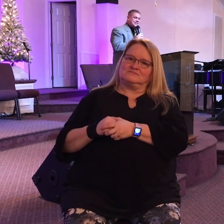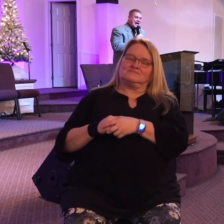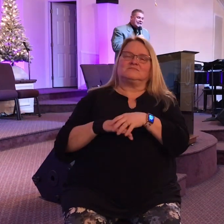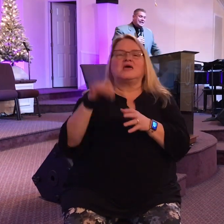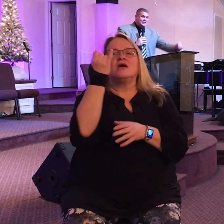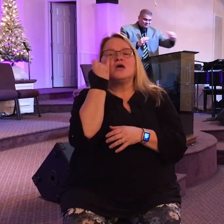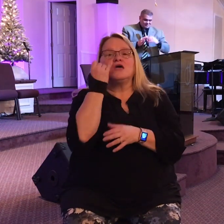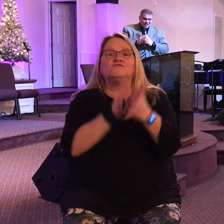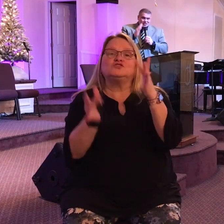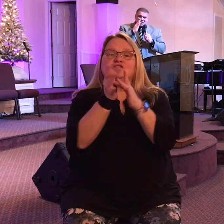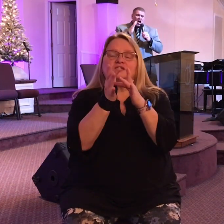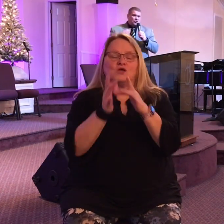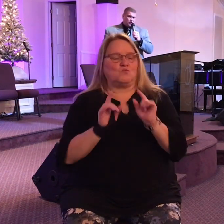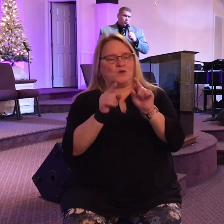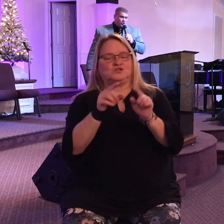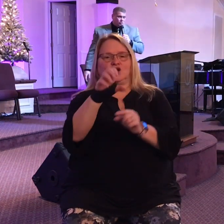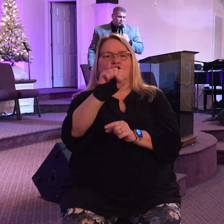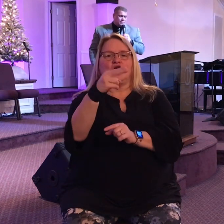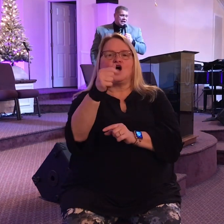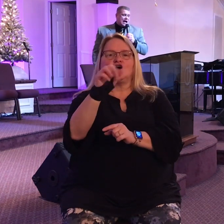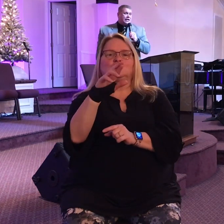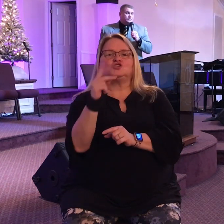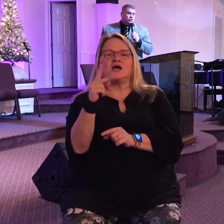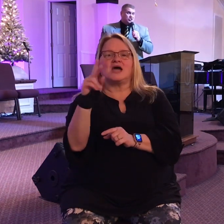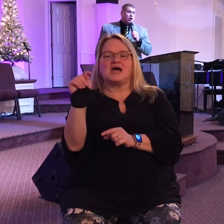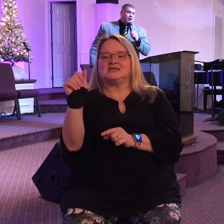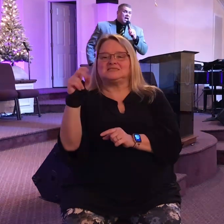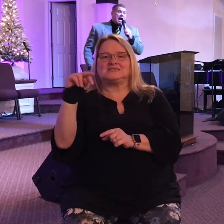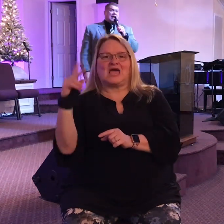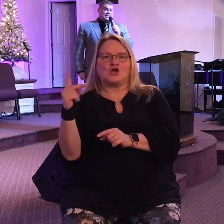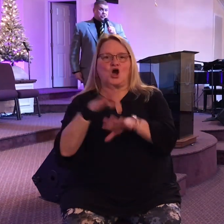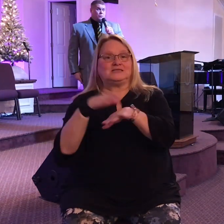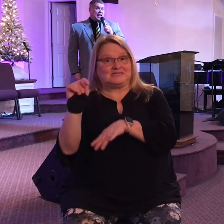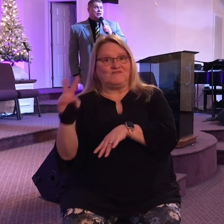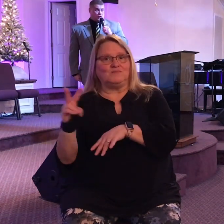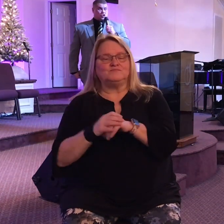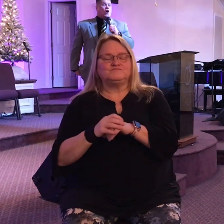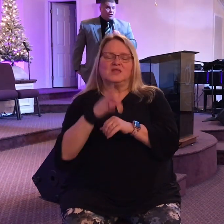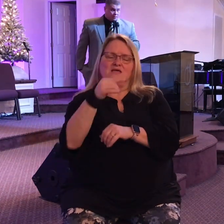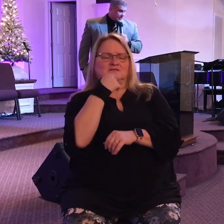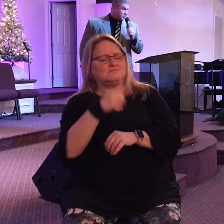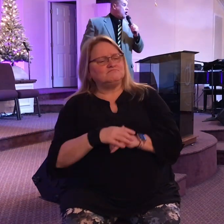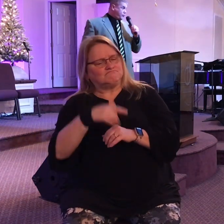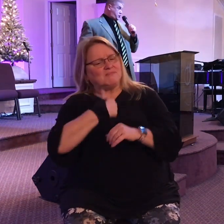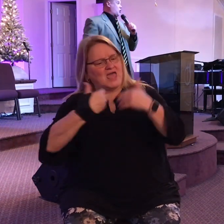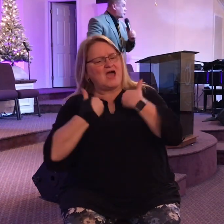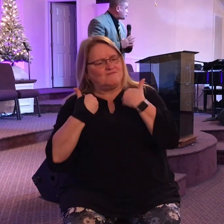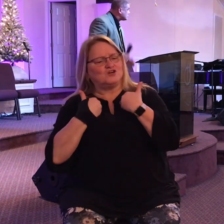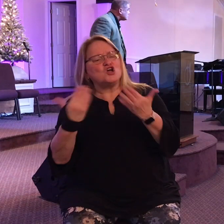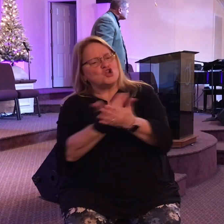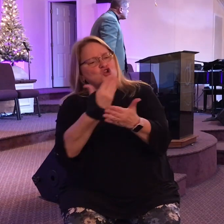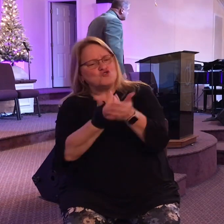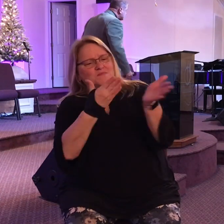pitching his idea to entrepreneurs about how he was going to start, I got this new plan for a startup. It's called the